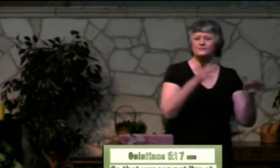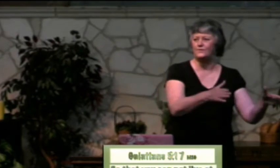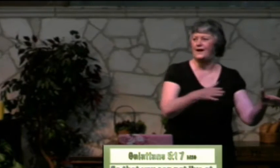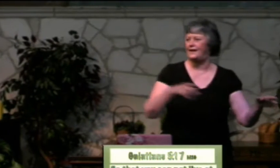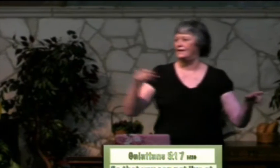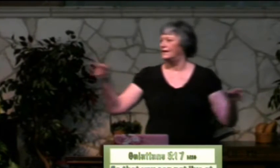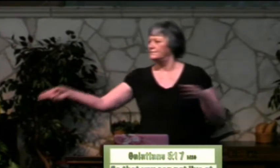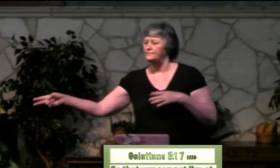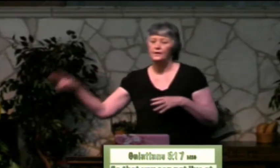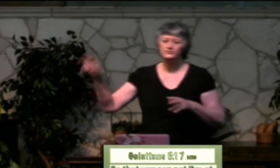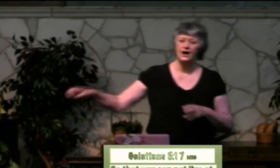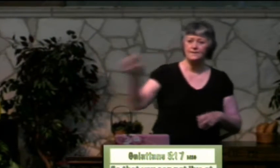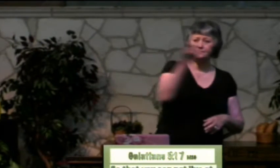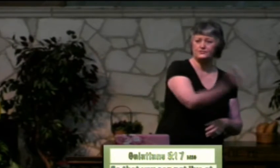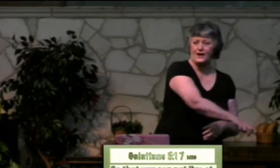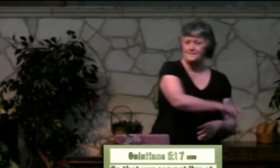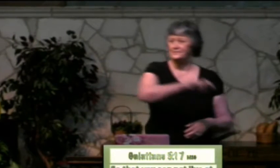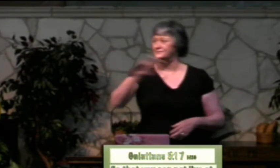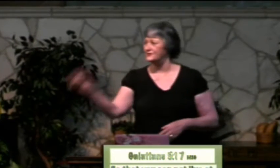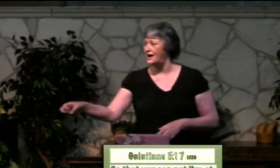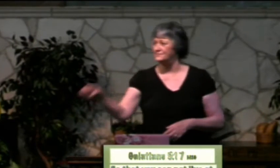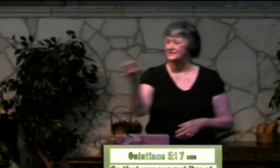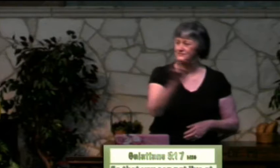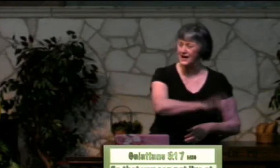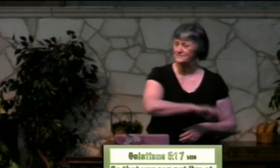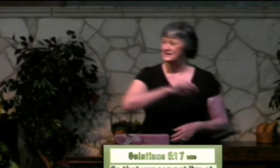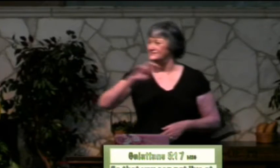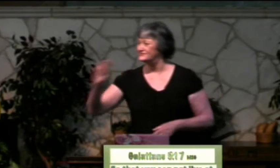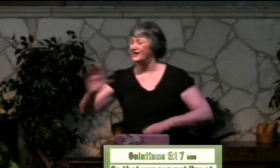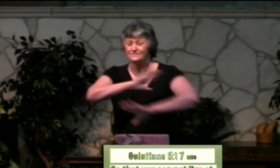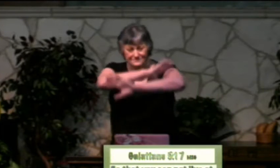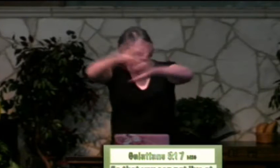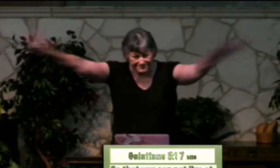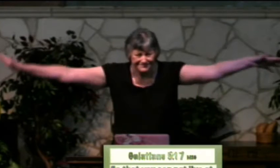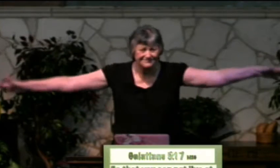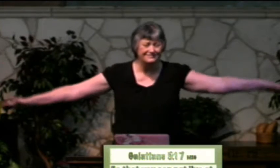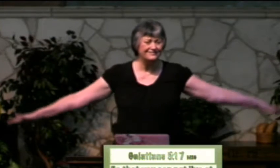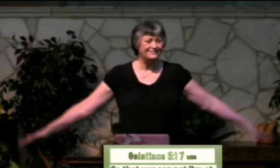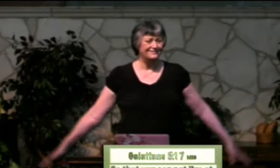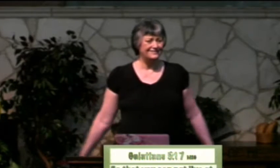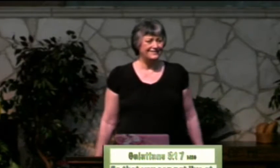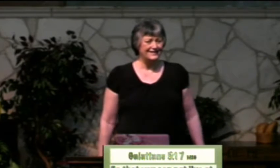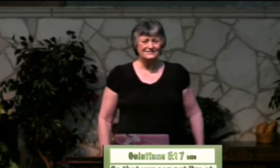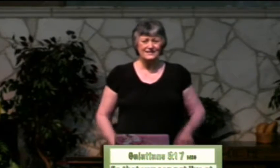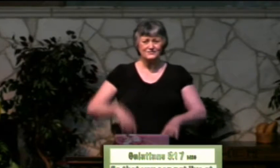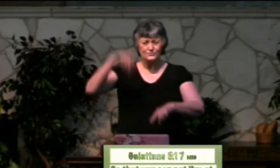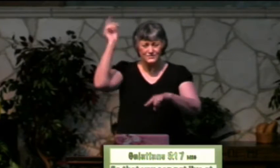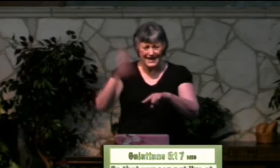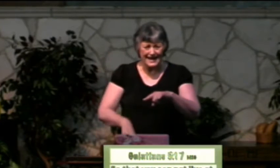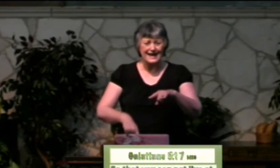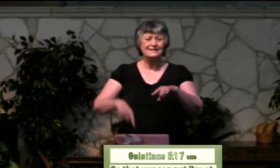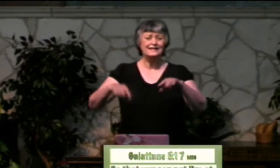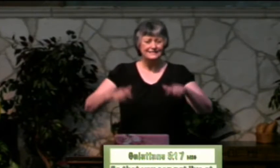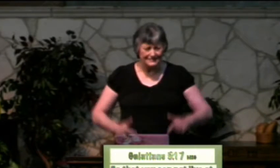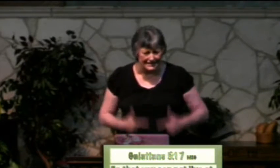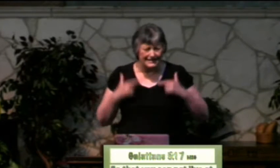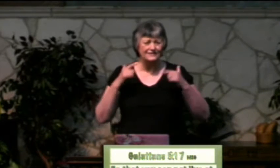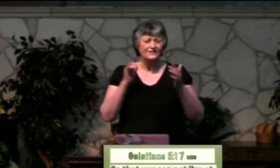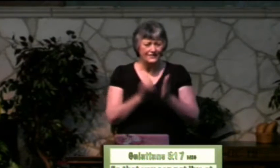way. Jump, jump, jump, jump, jump. It says you can't live